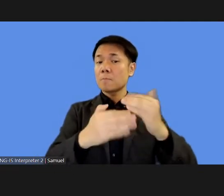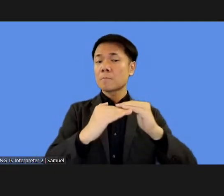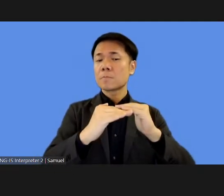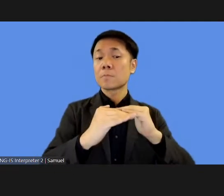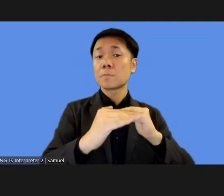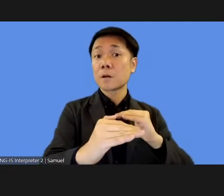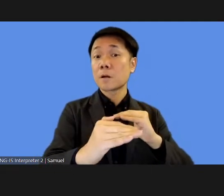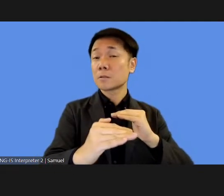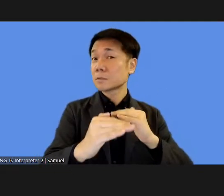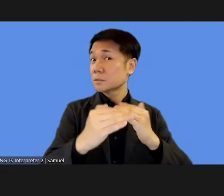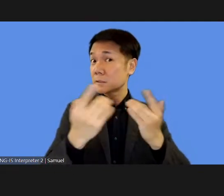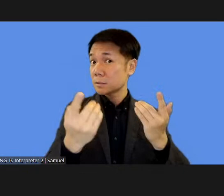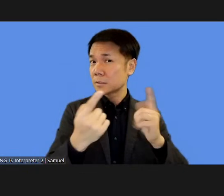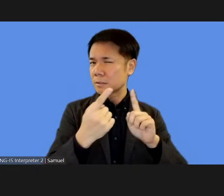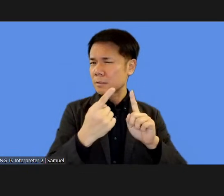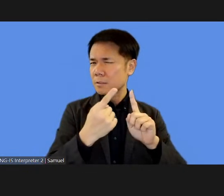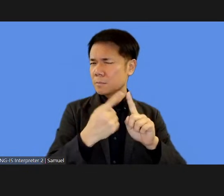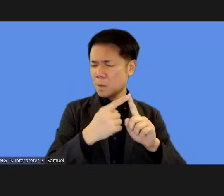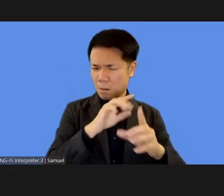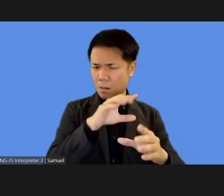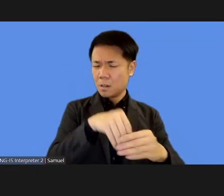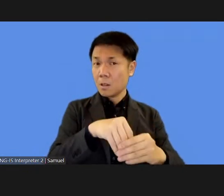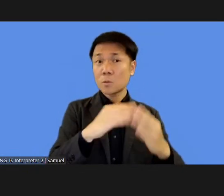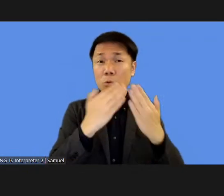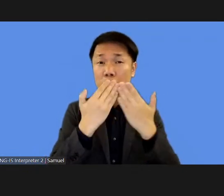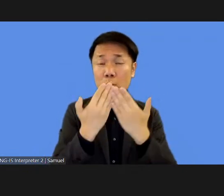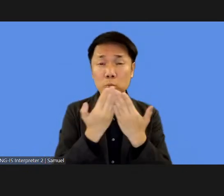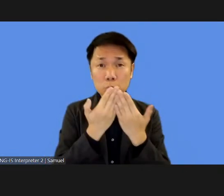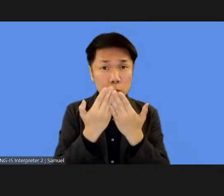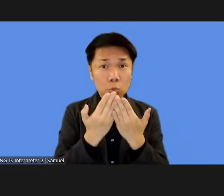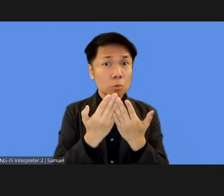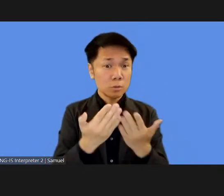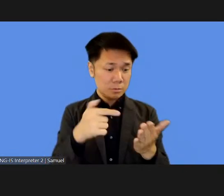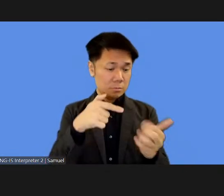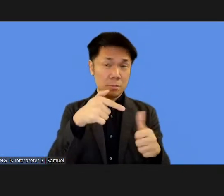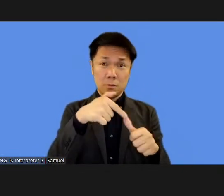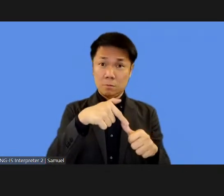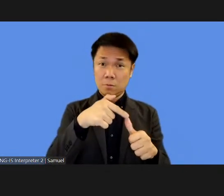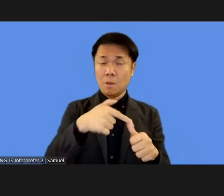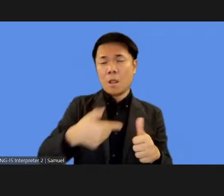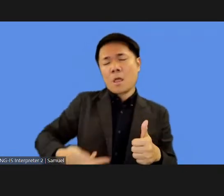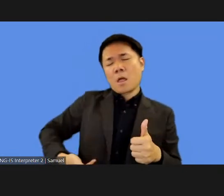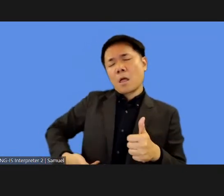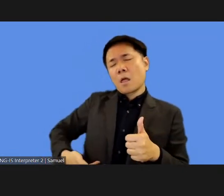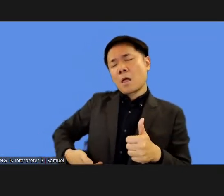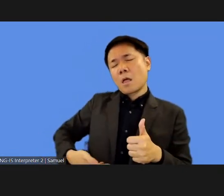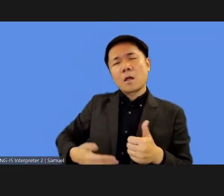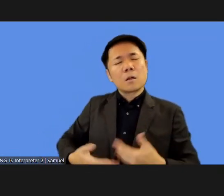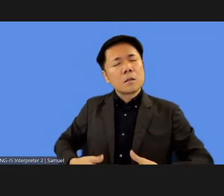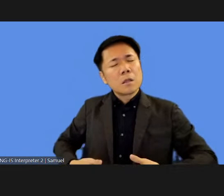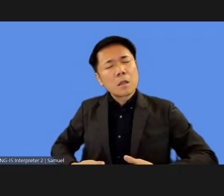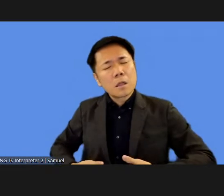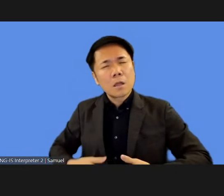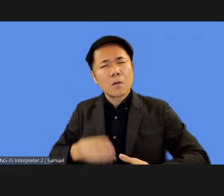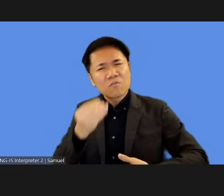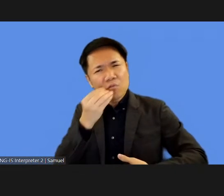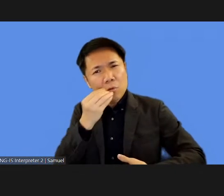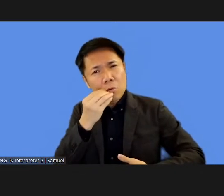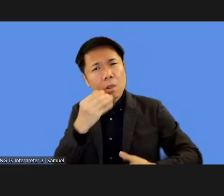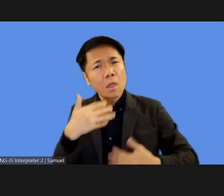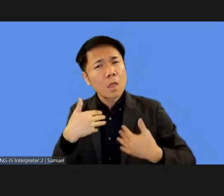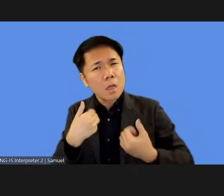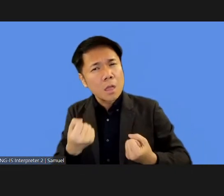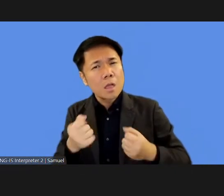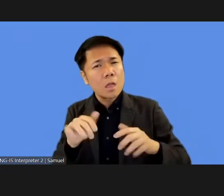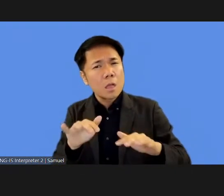to malnutrition, because an educated girl for the future would